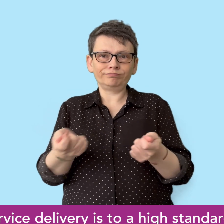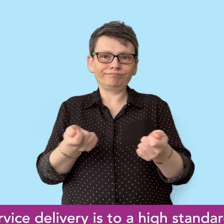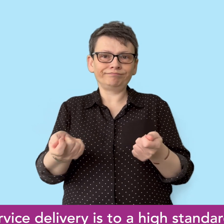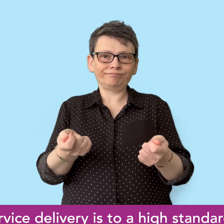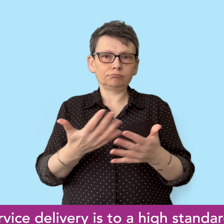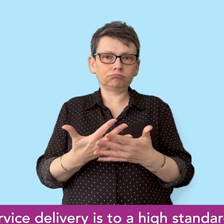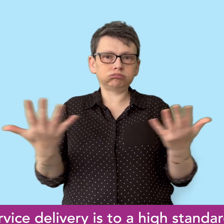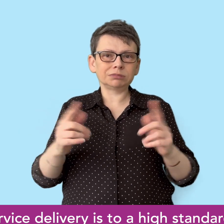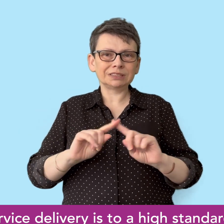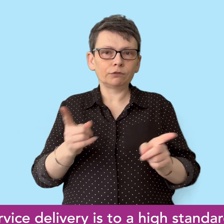that risks are managed,